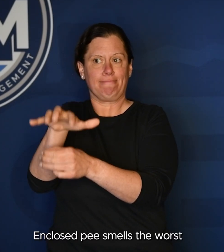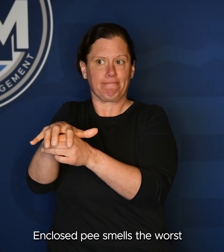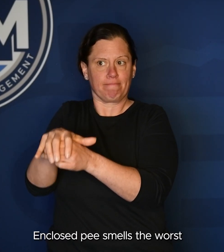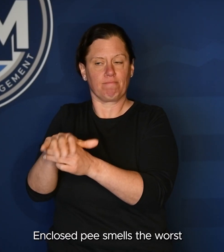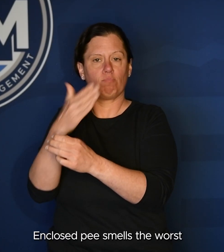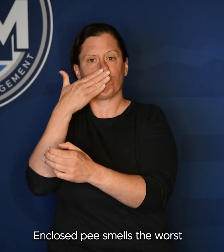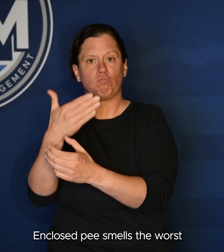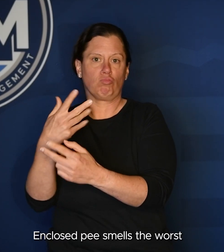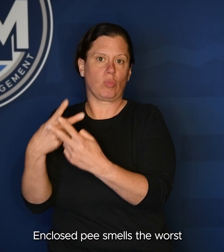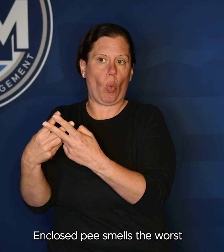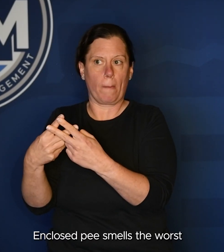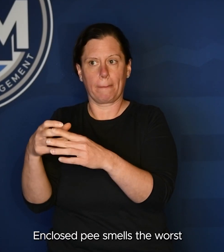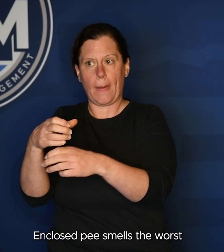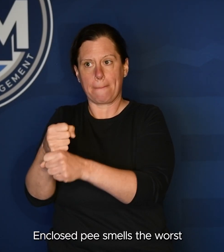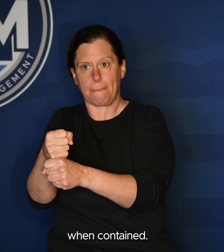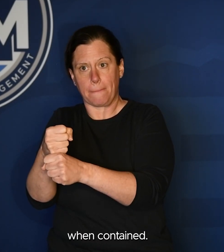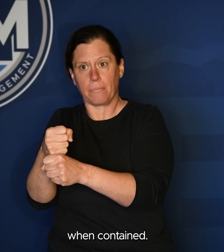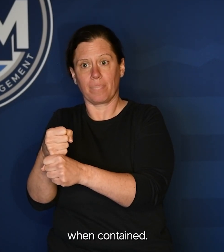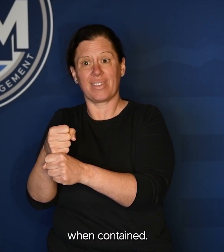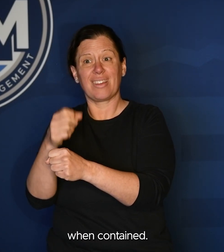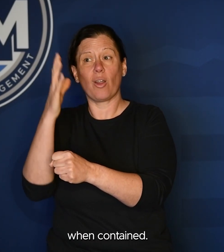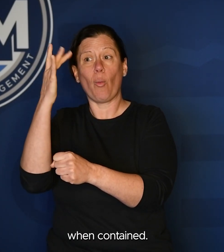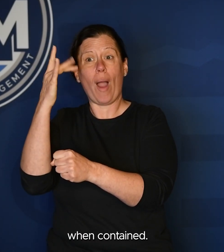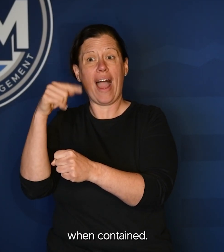Enclosed pee smells the worst when contained.